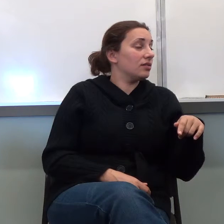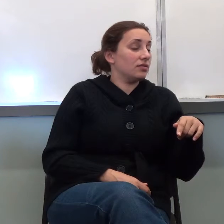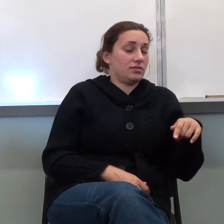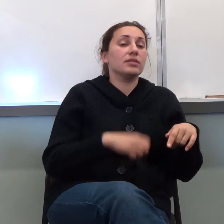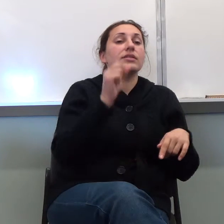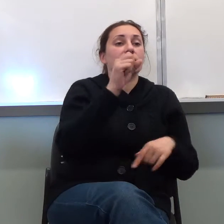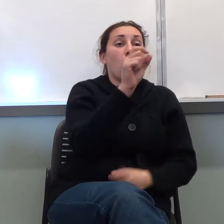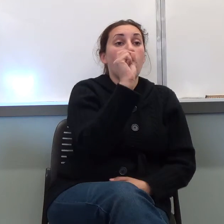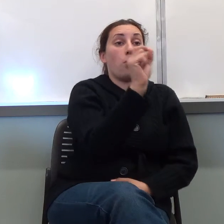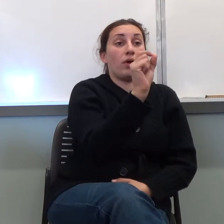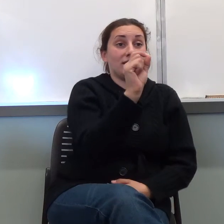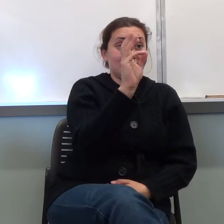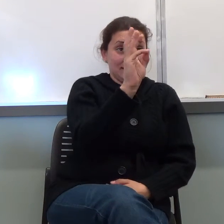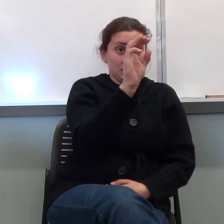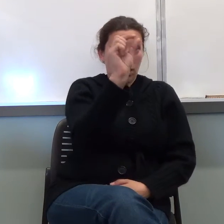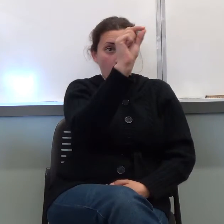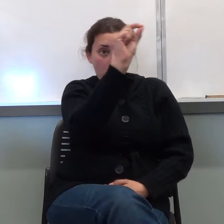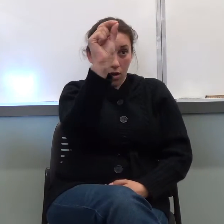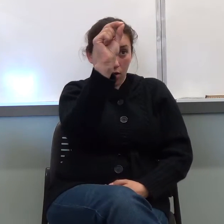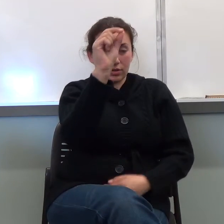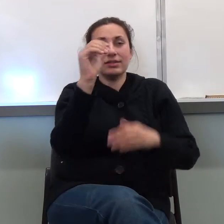bar, right.